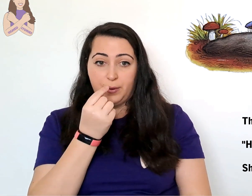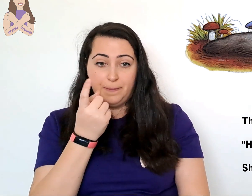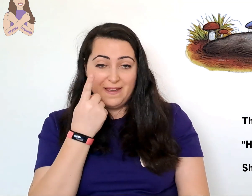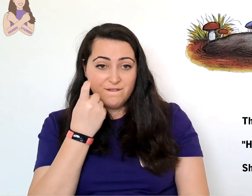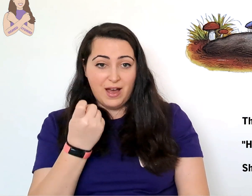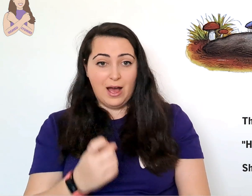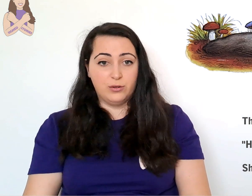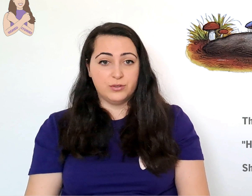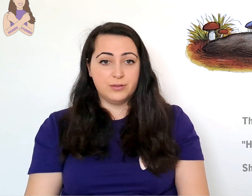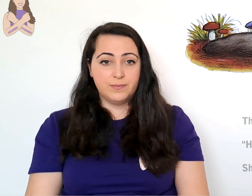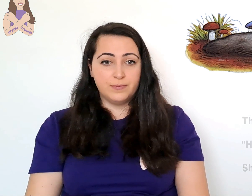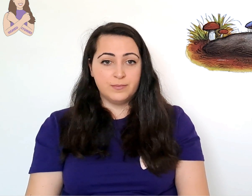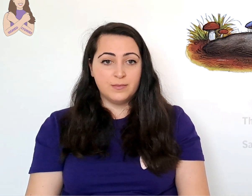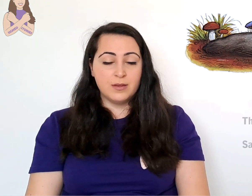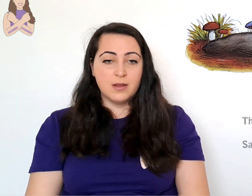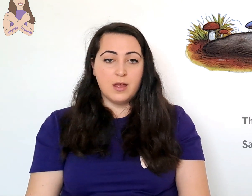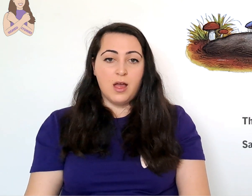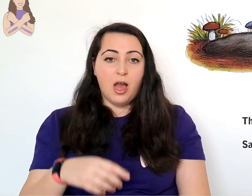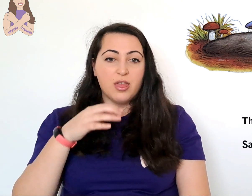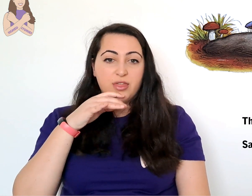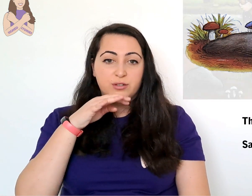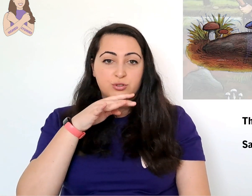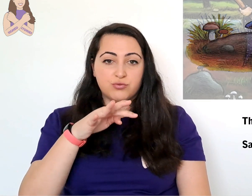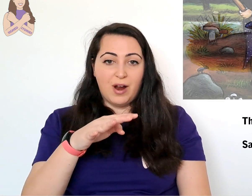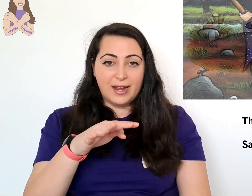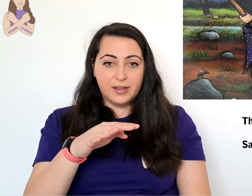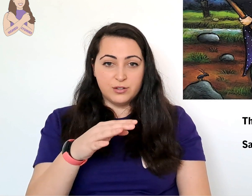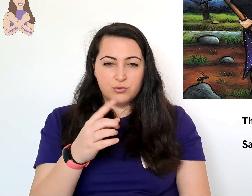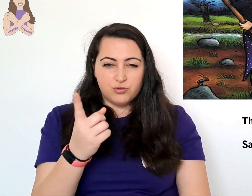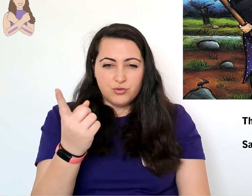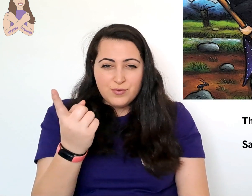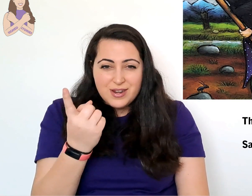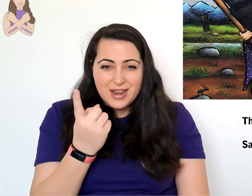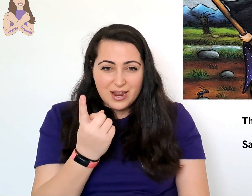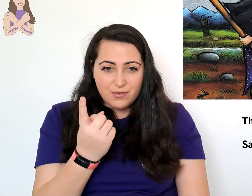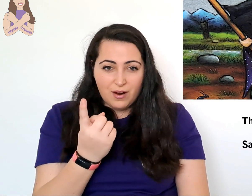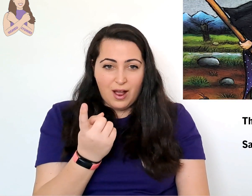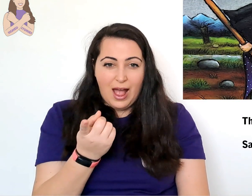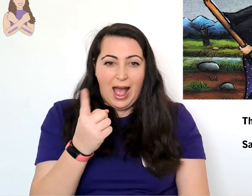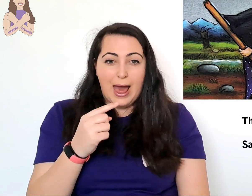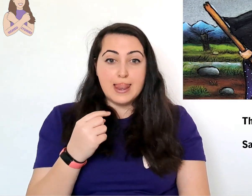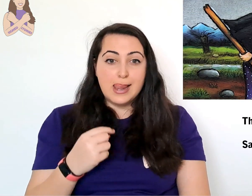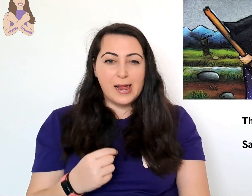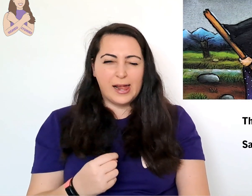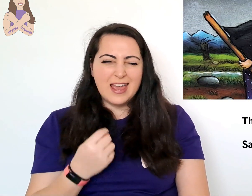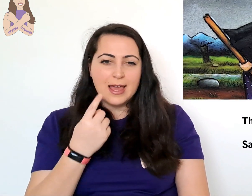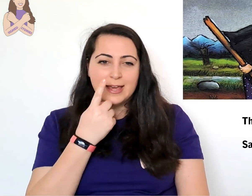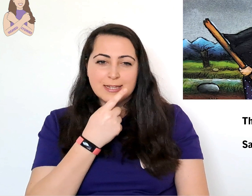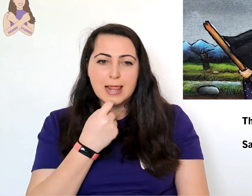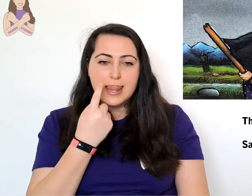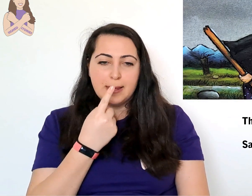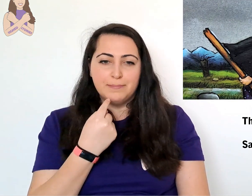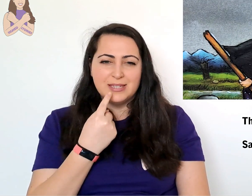be found. The dragon drew nearer and, licking his lips,